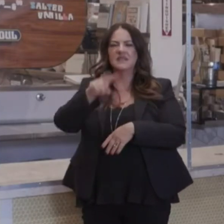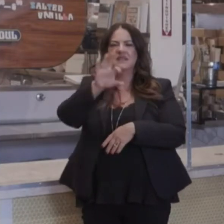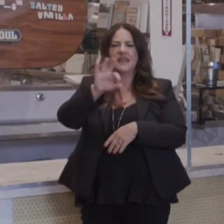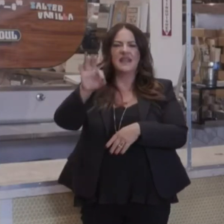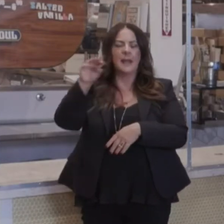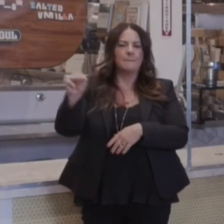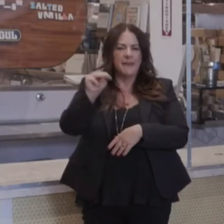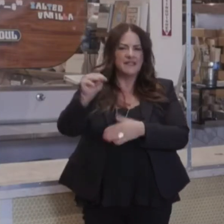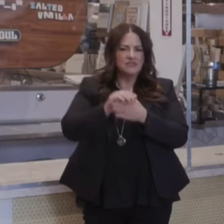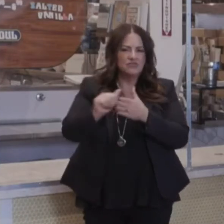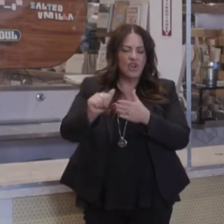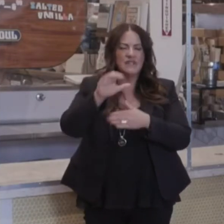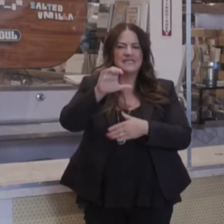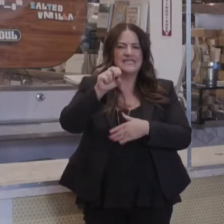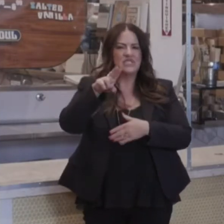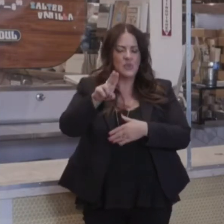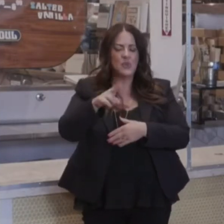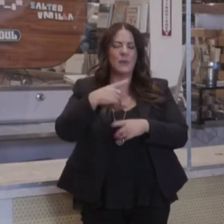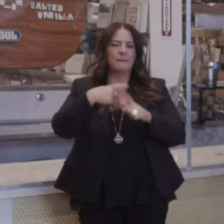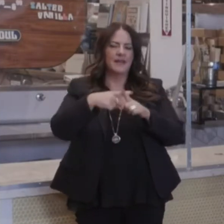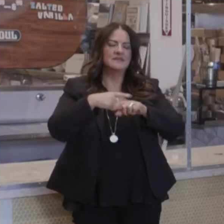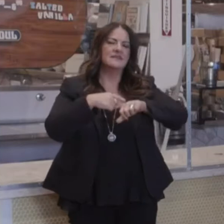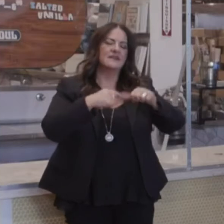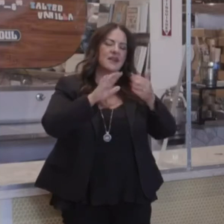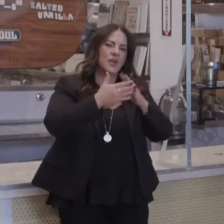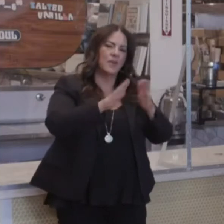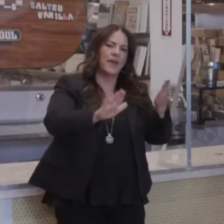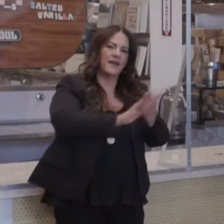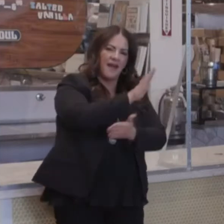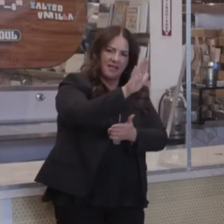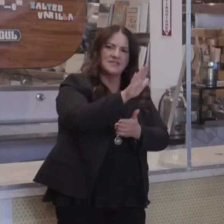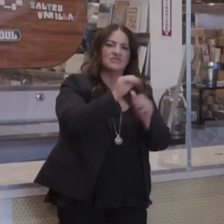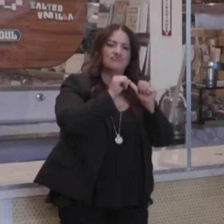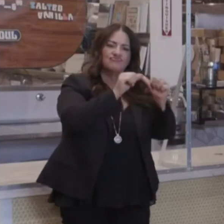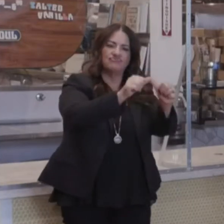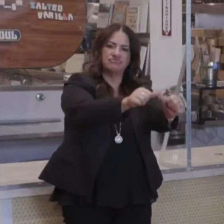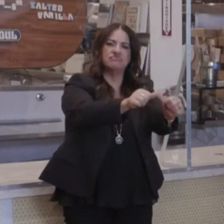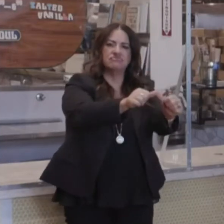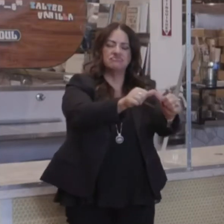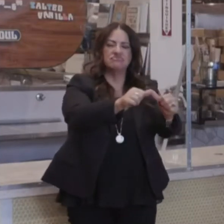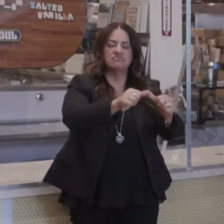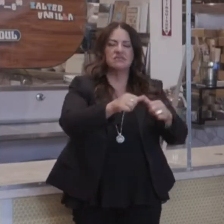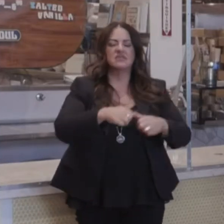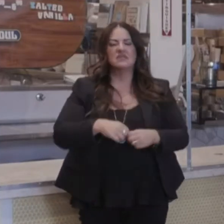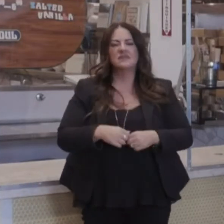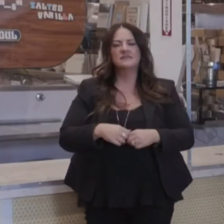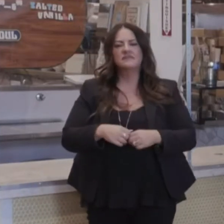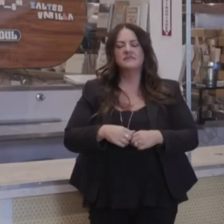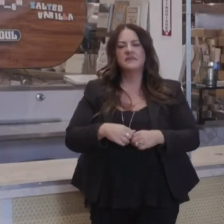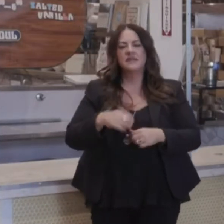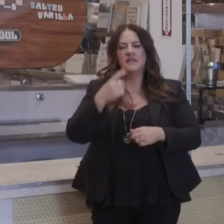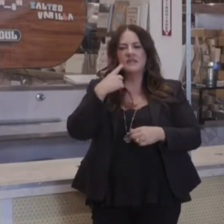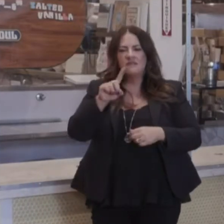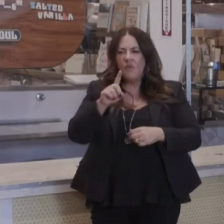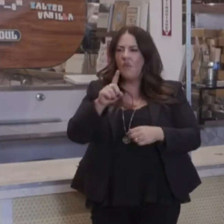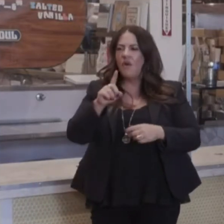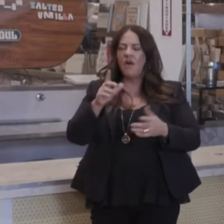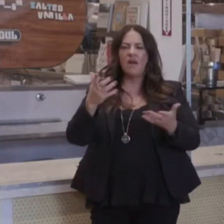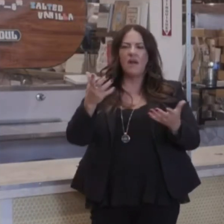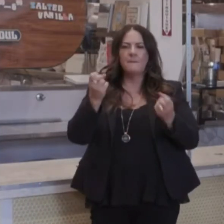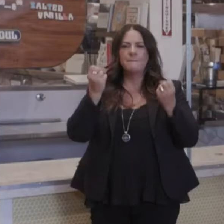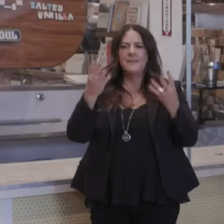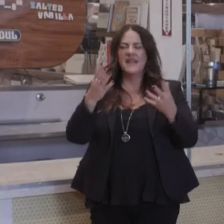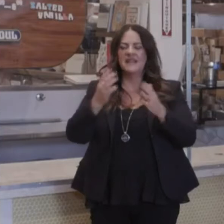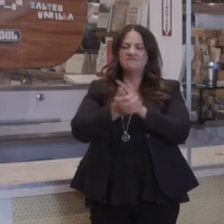million at the CSU of additional ongoing money for those conveyor belts for talent, second to none